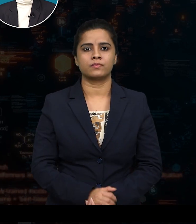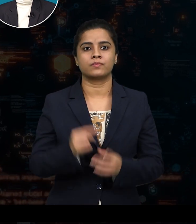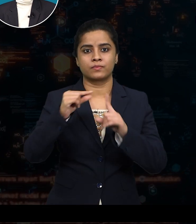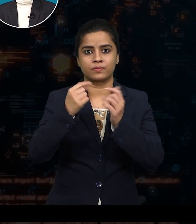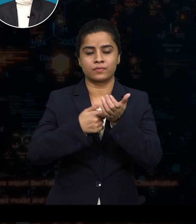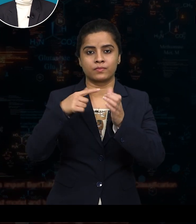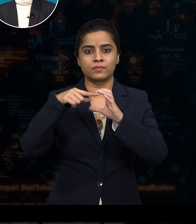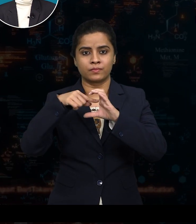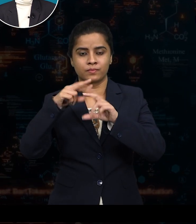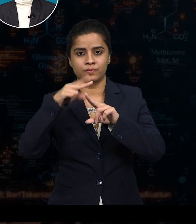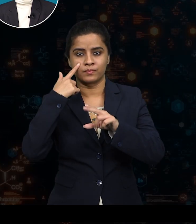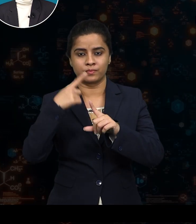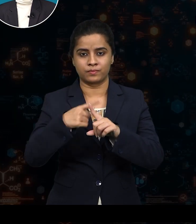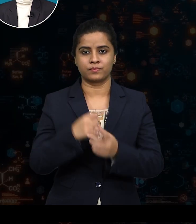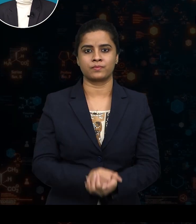Prefix.